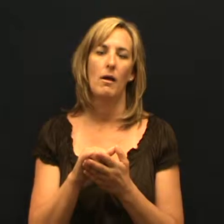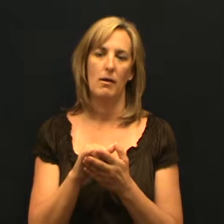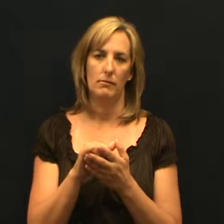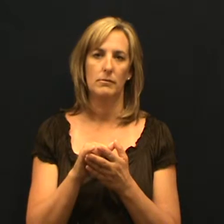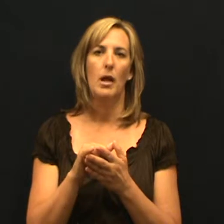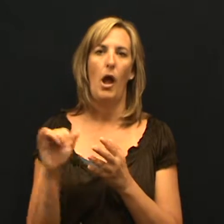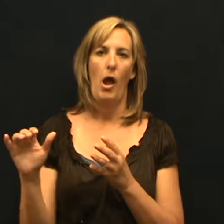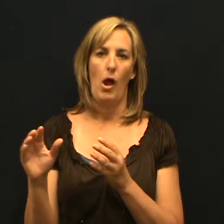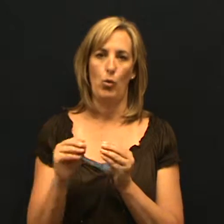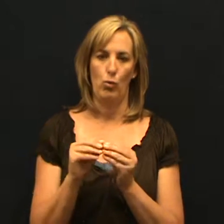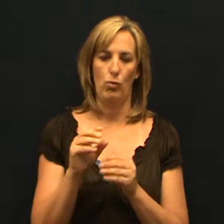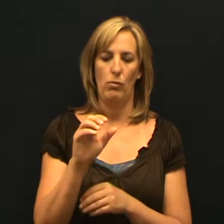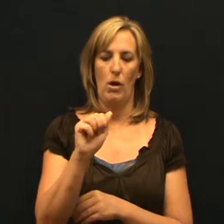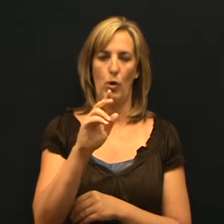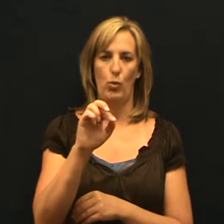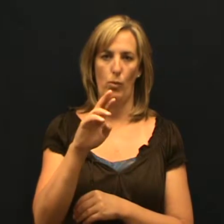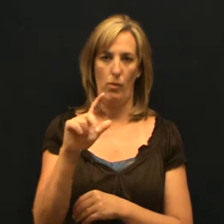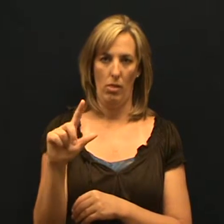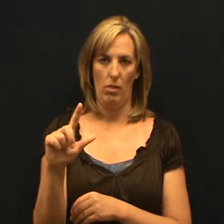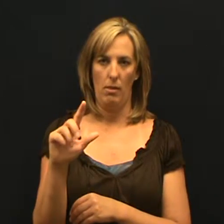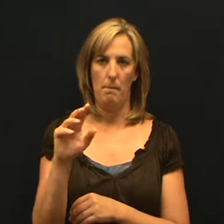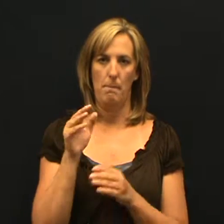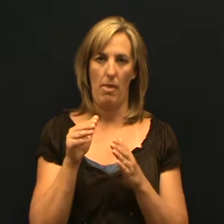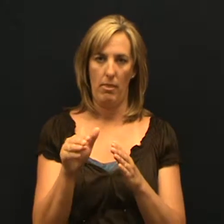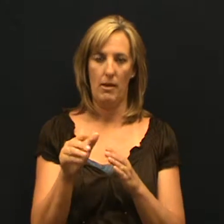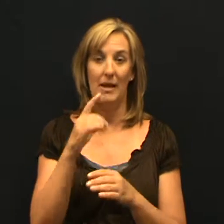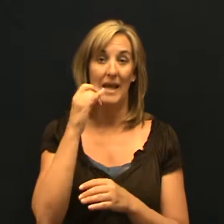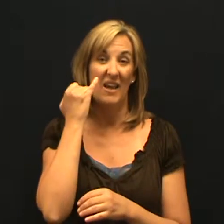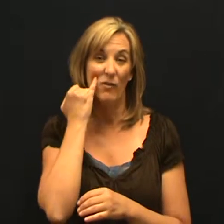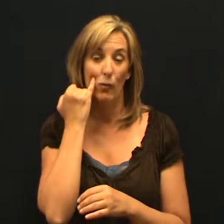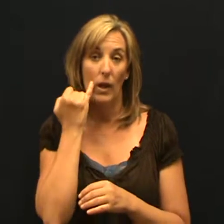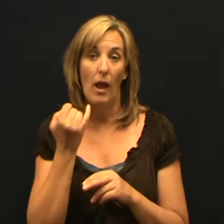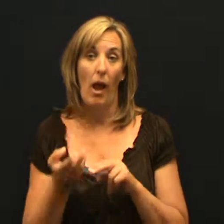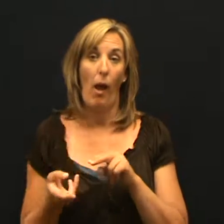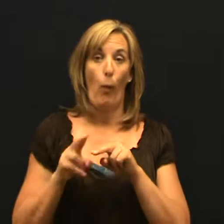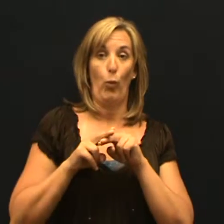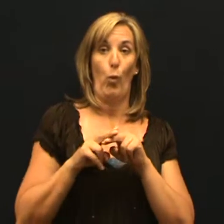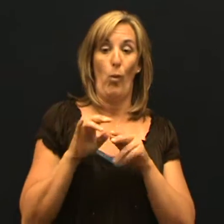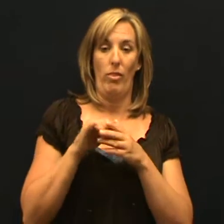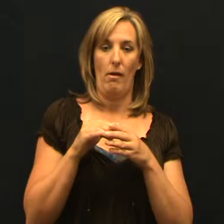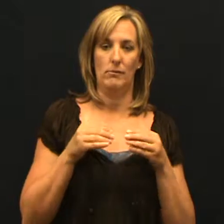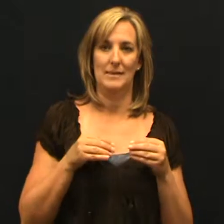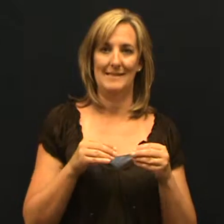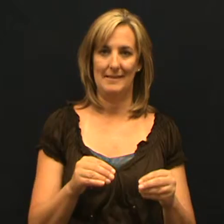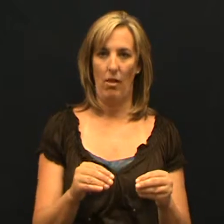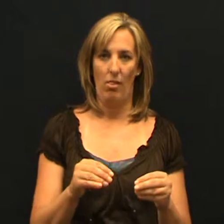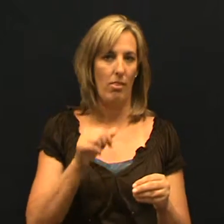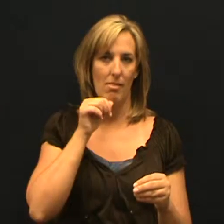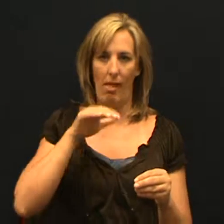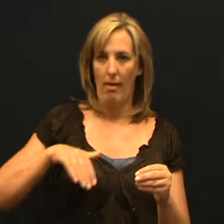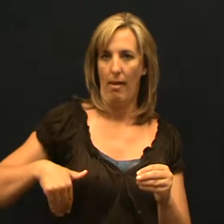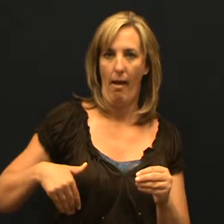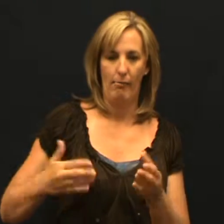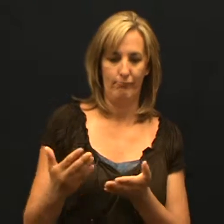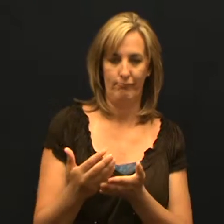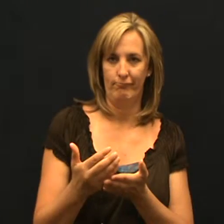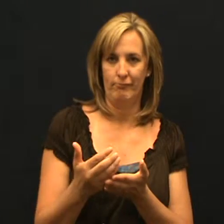know, when we accrue, for example, a sale that we haven't yet collected